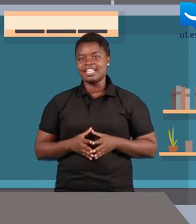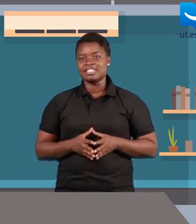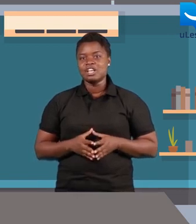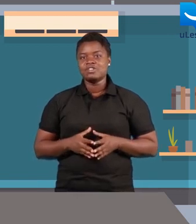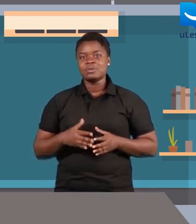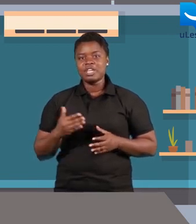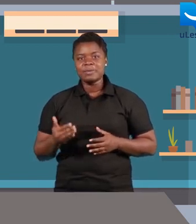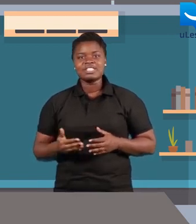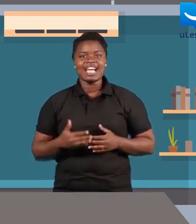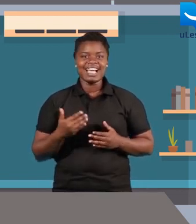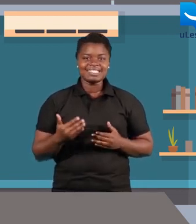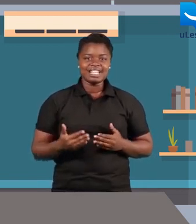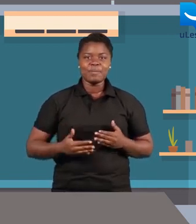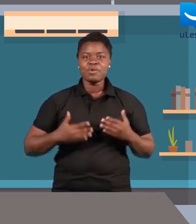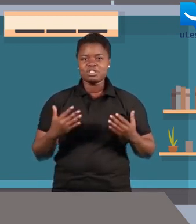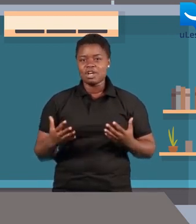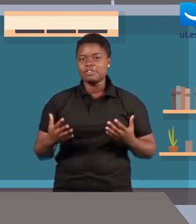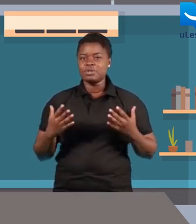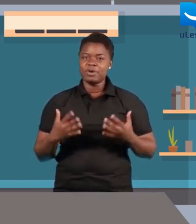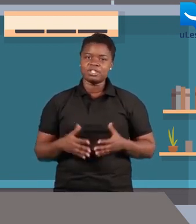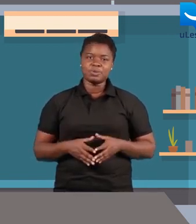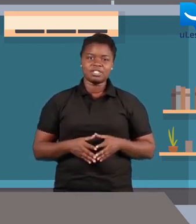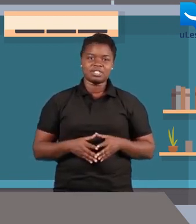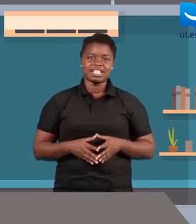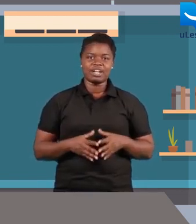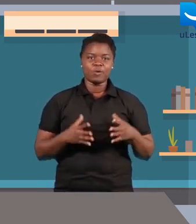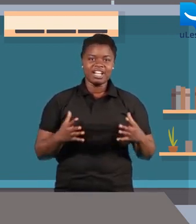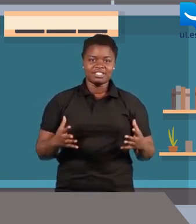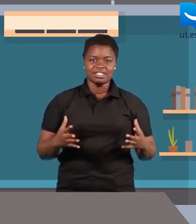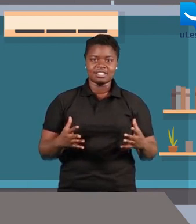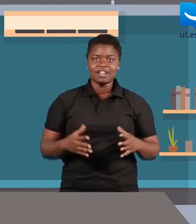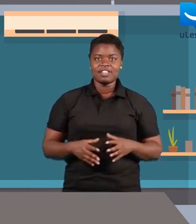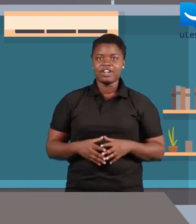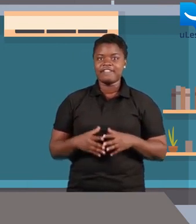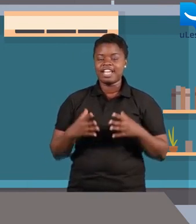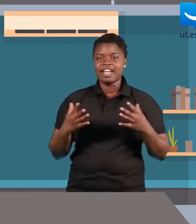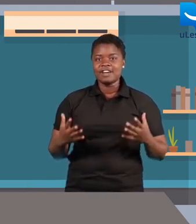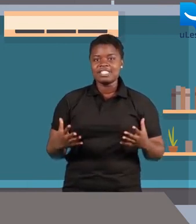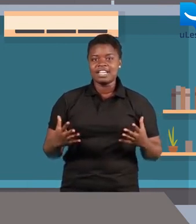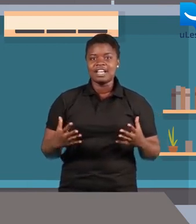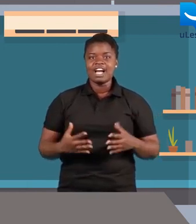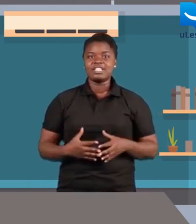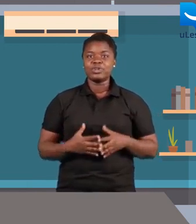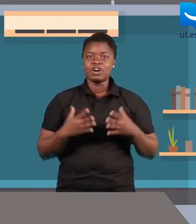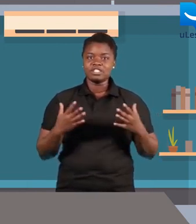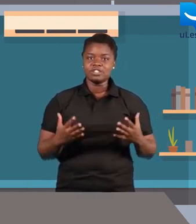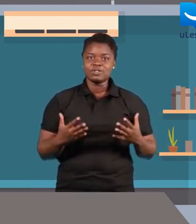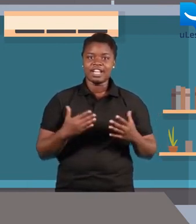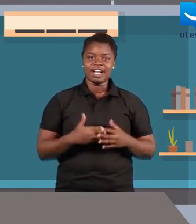science to be able to answer most of the numerous puzzles and questions that you have encountered and will continue to